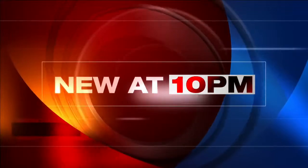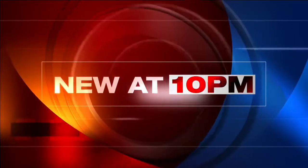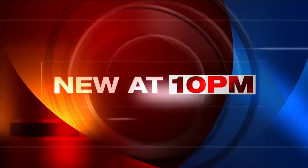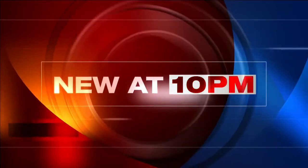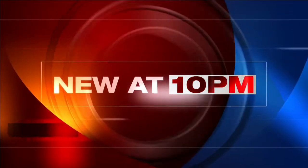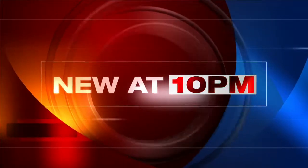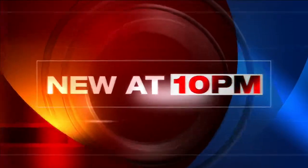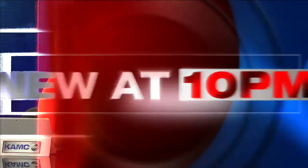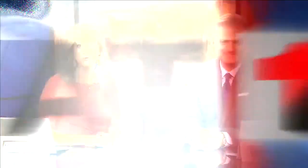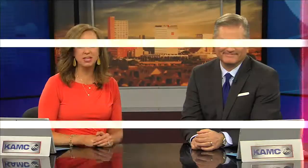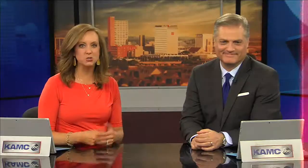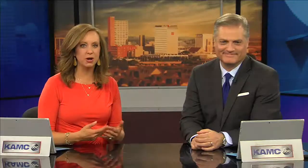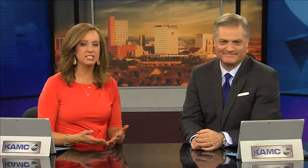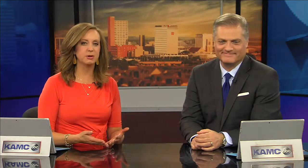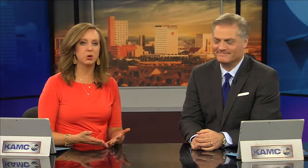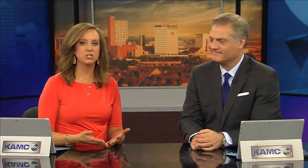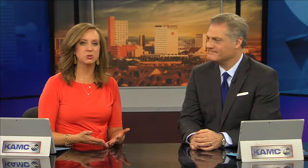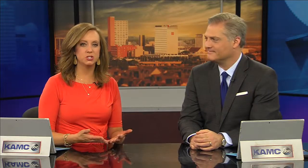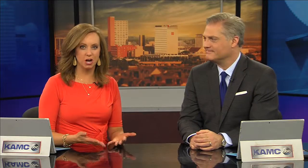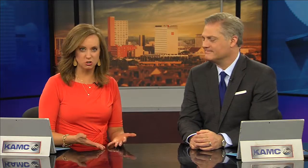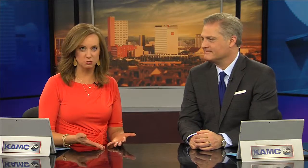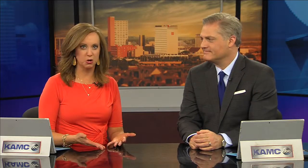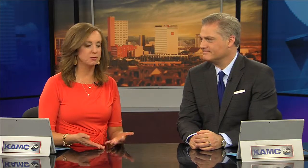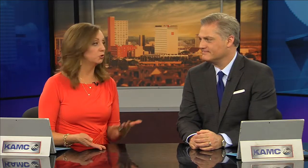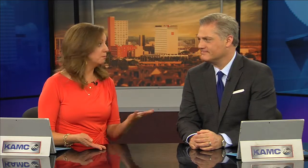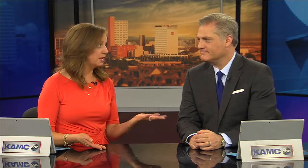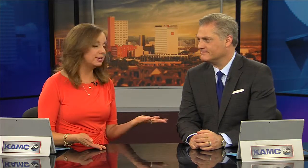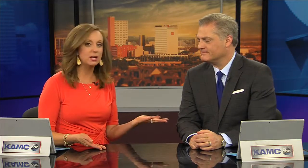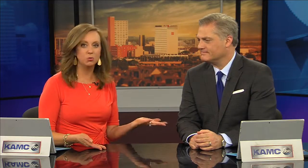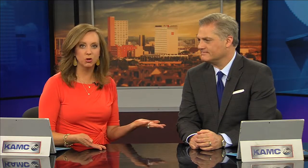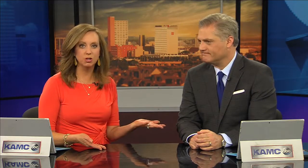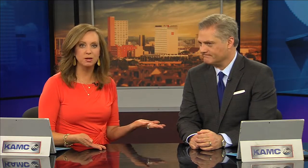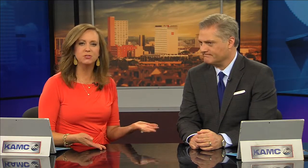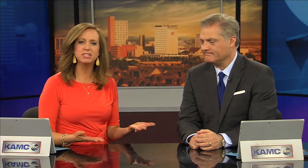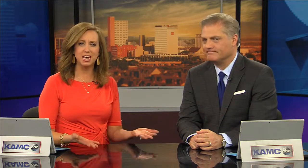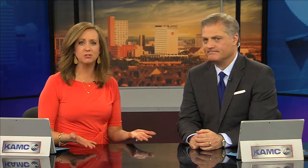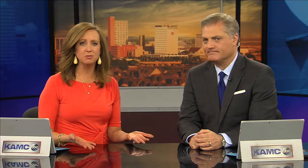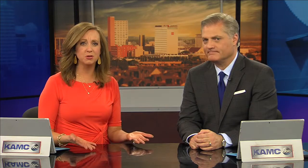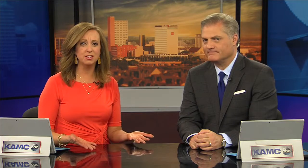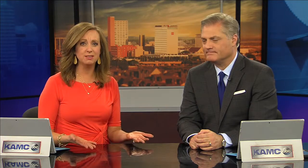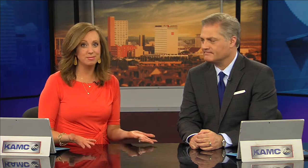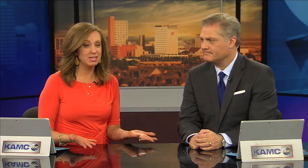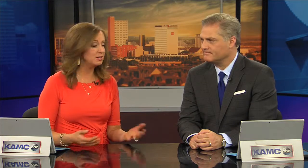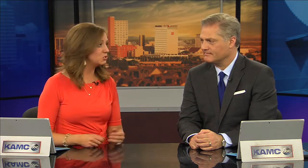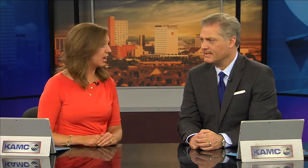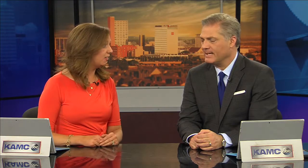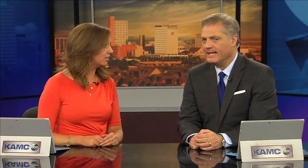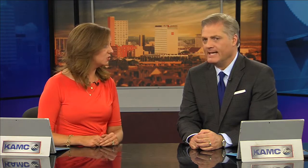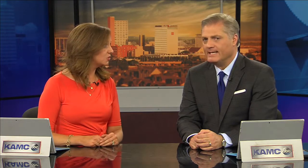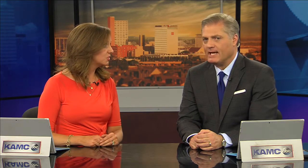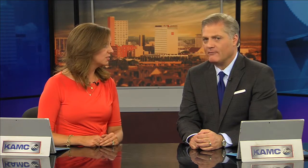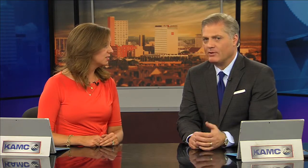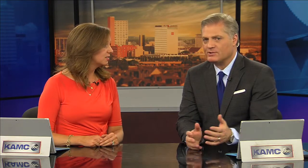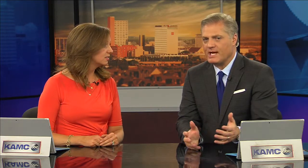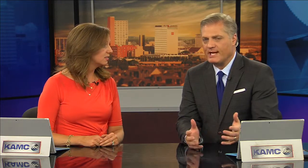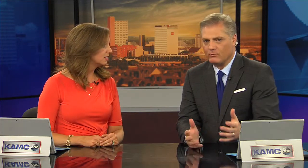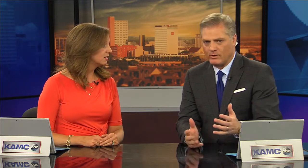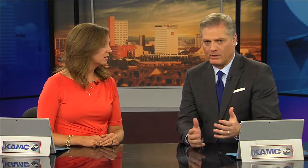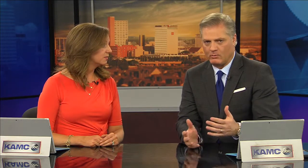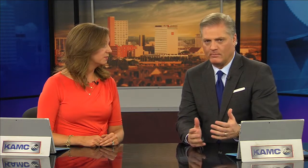Well, new at 10, we don't think twice about going to a doctor's appointment or a meeting at work, but for the deaf community, it can be a challenge. Yeah, for those kind of one-on-one